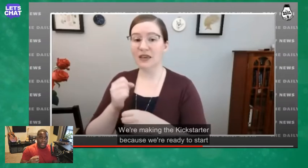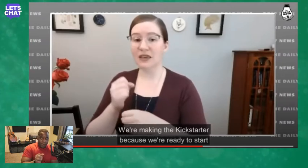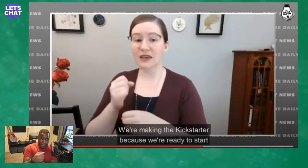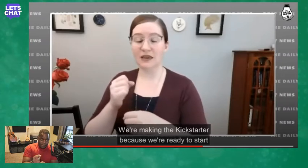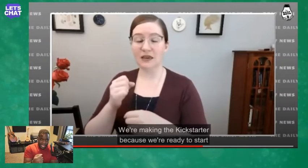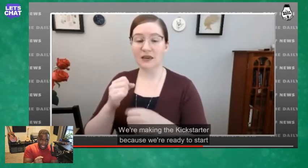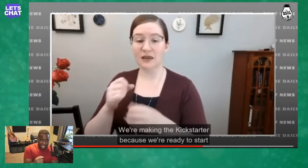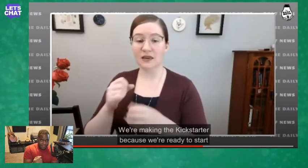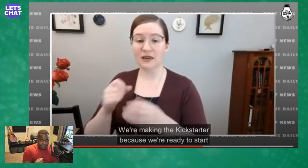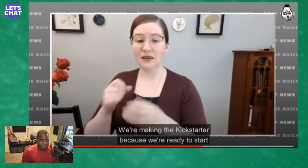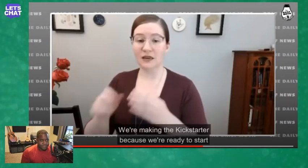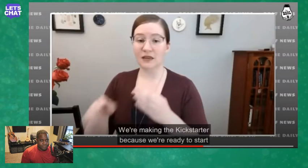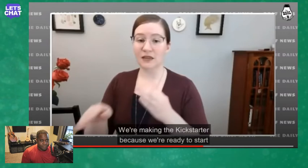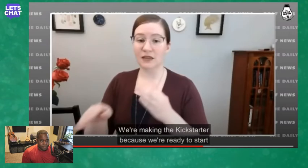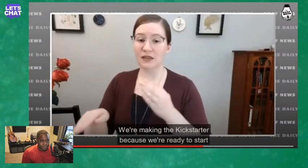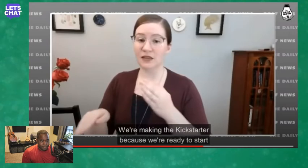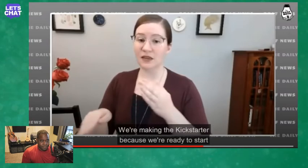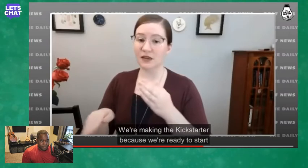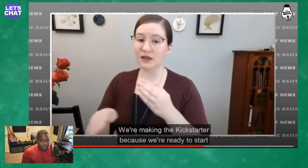We are making